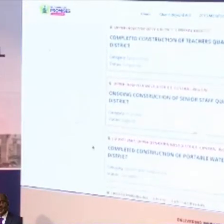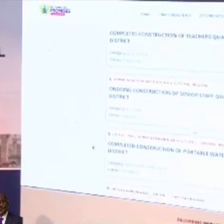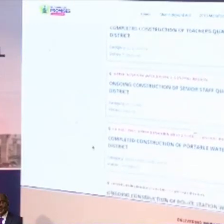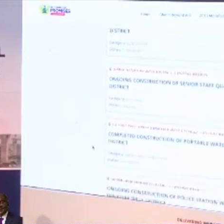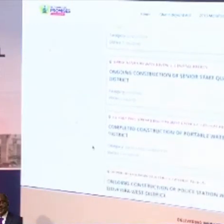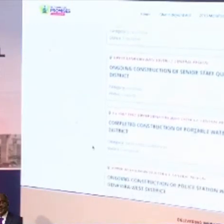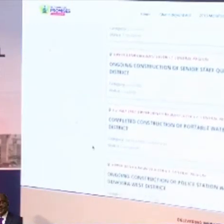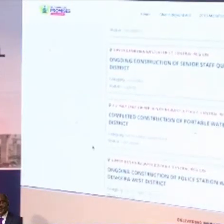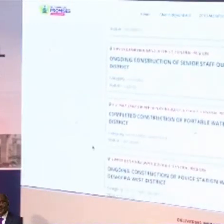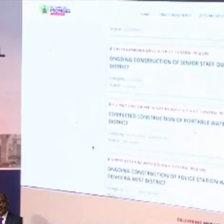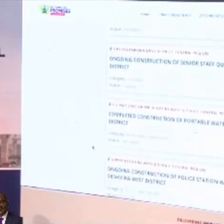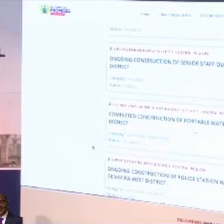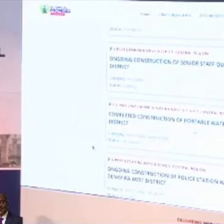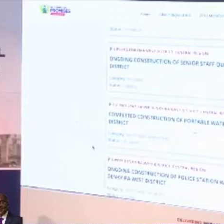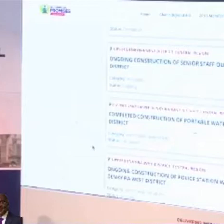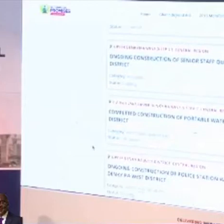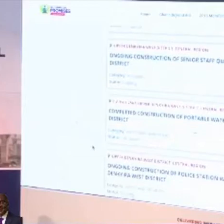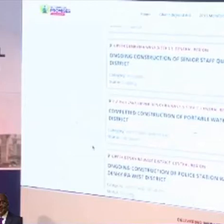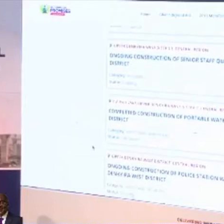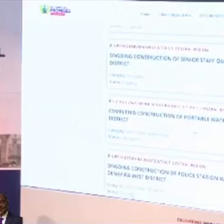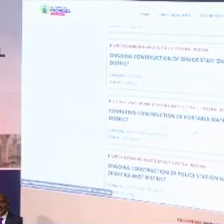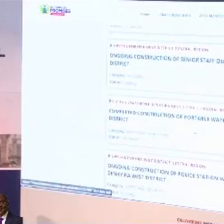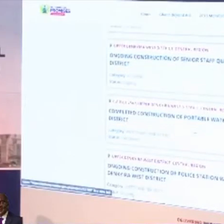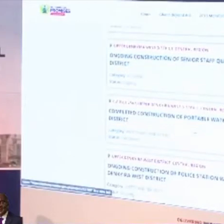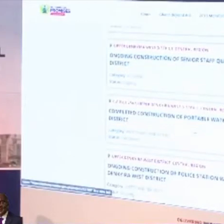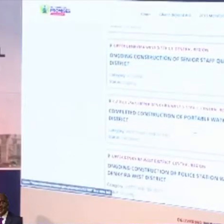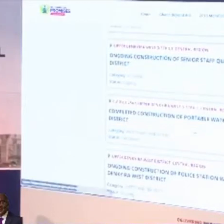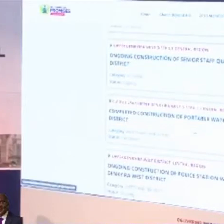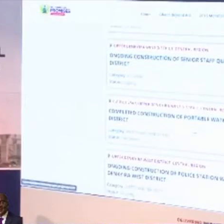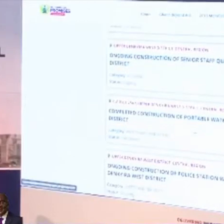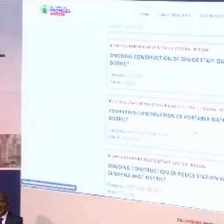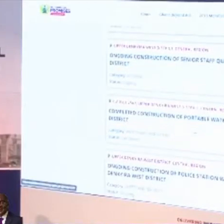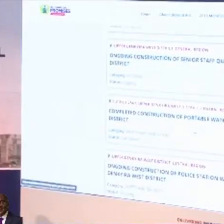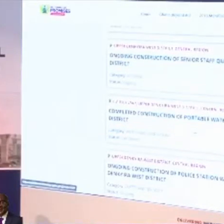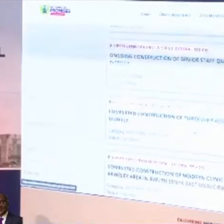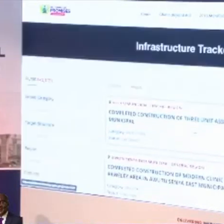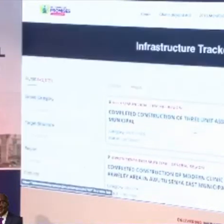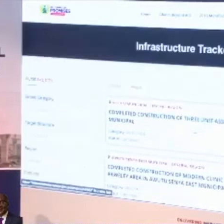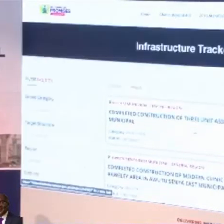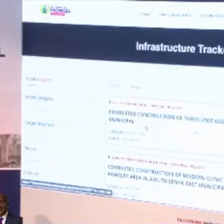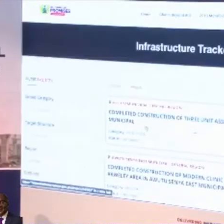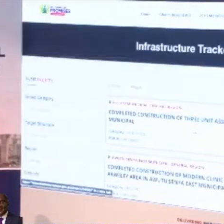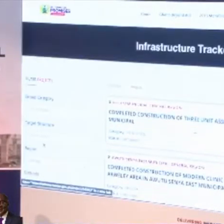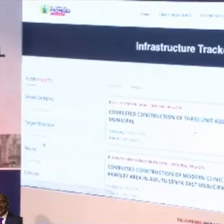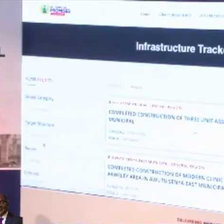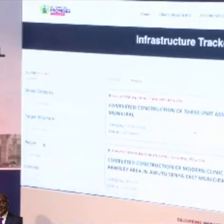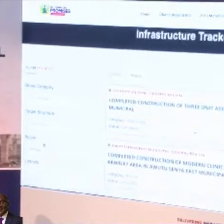You will see it all. Now, okay, let's go to, I know, let's go to,